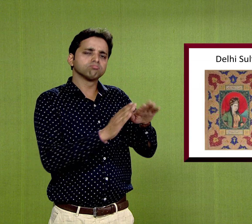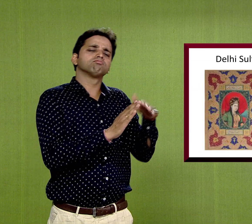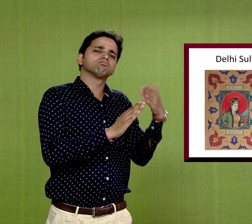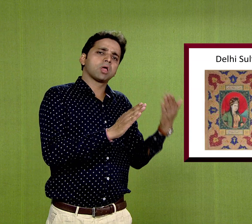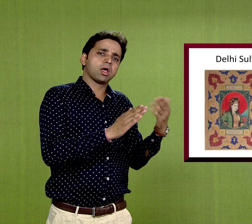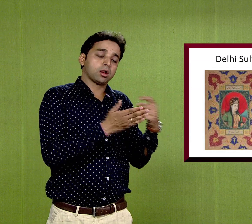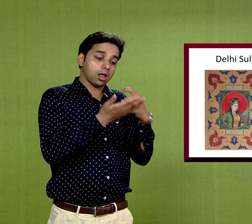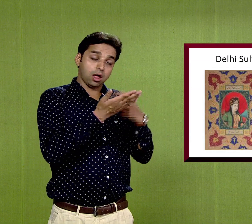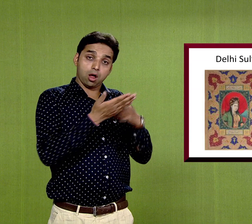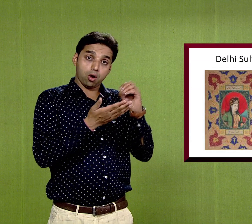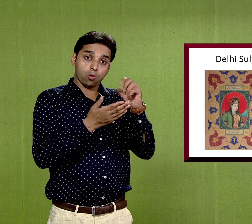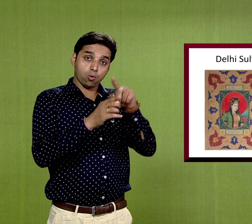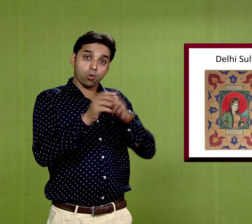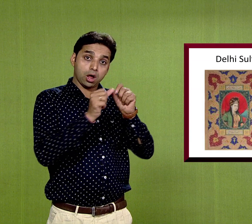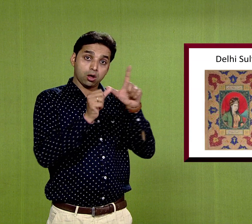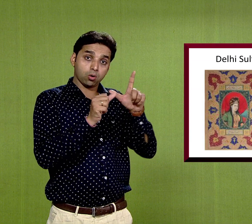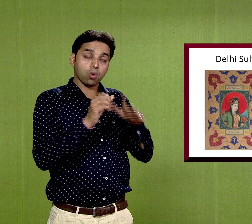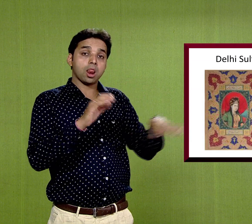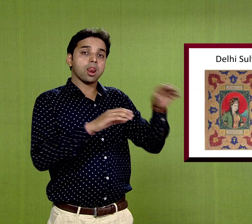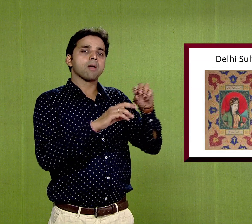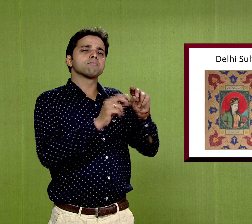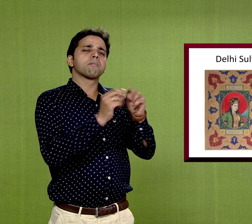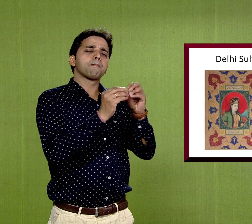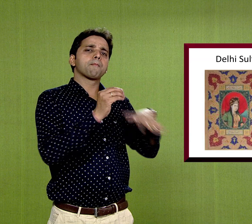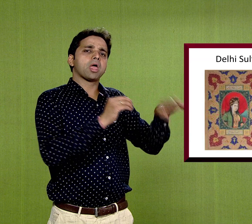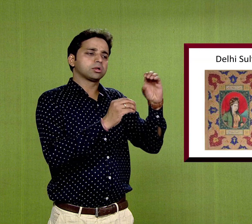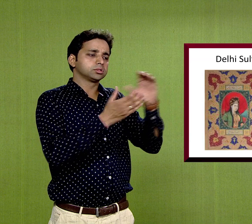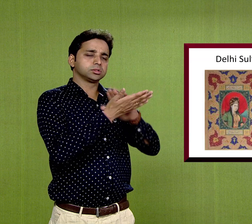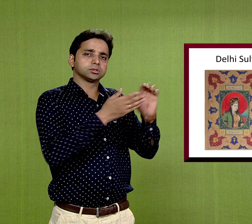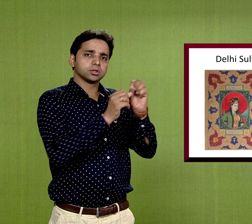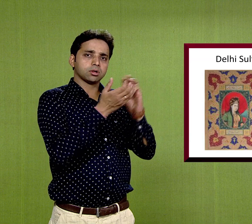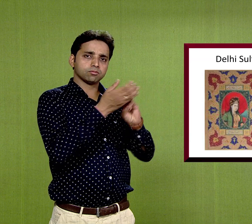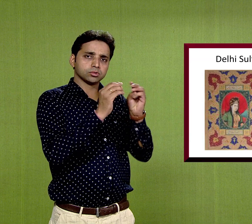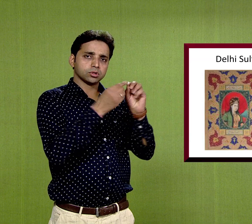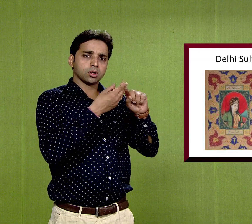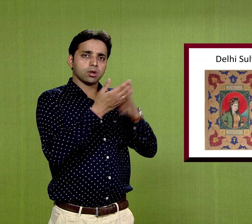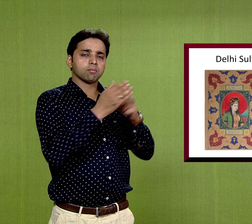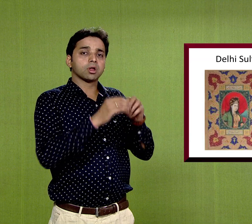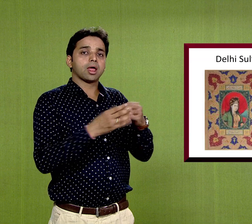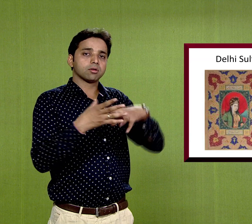royal bed chambers and mosques.